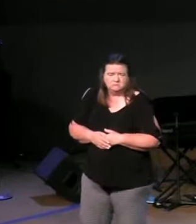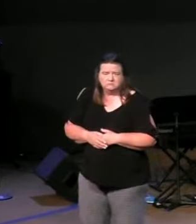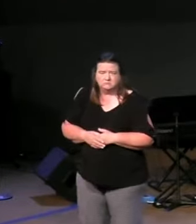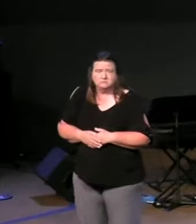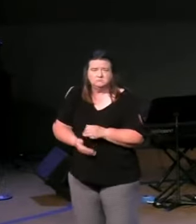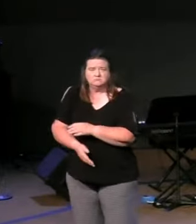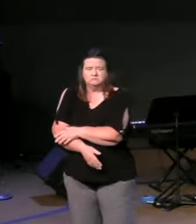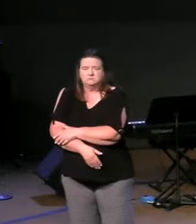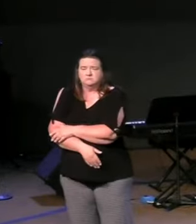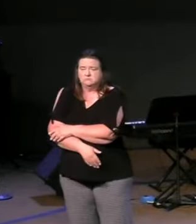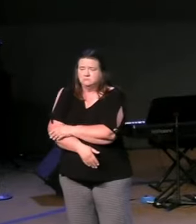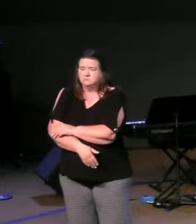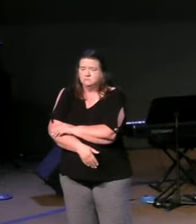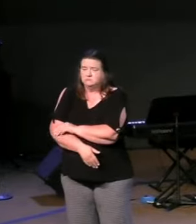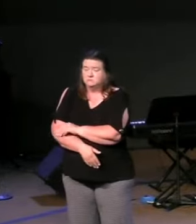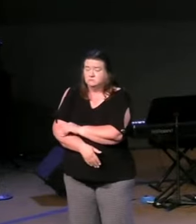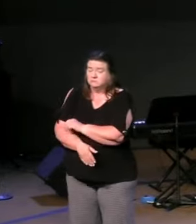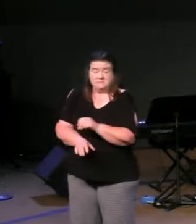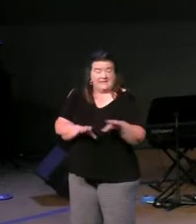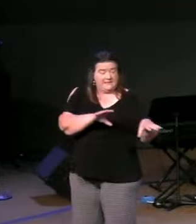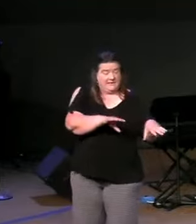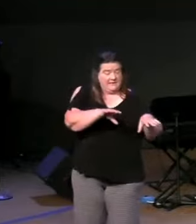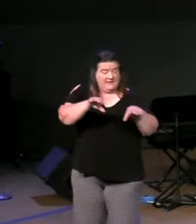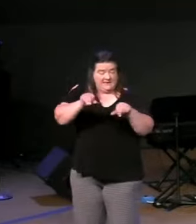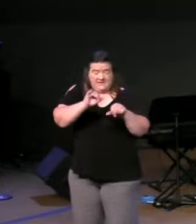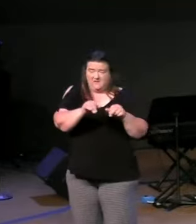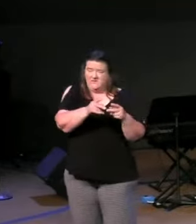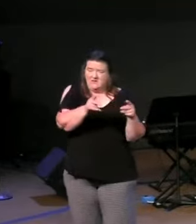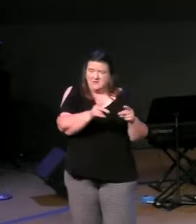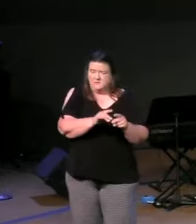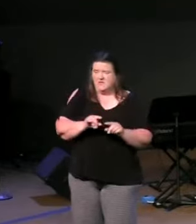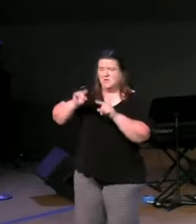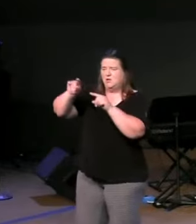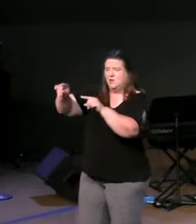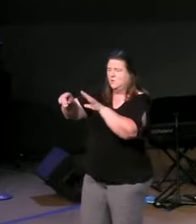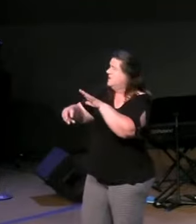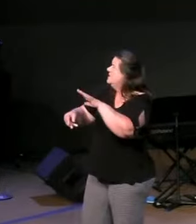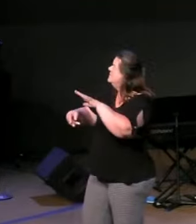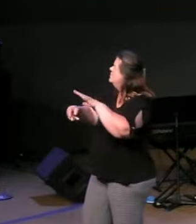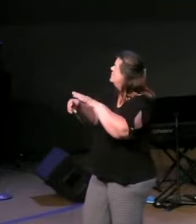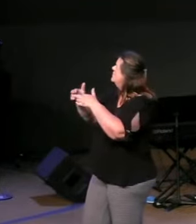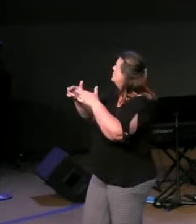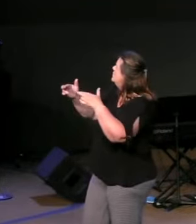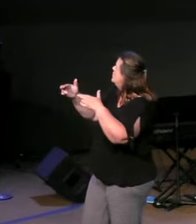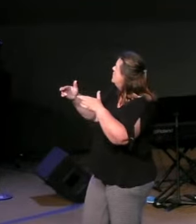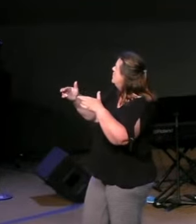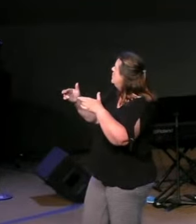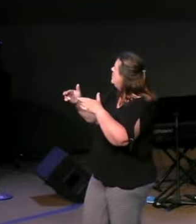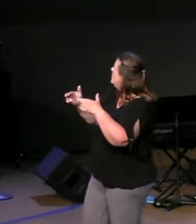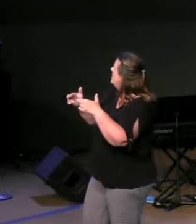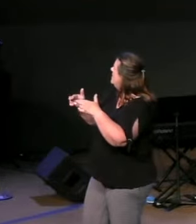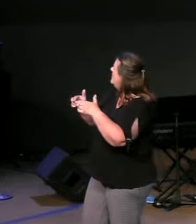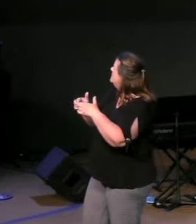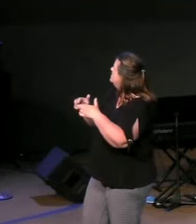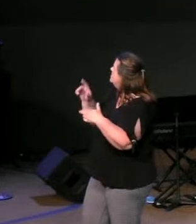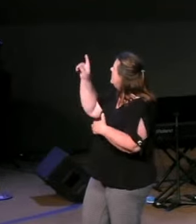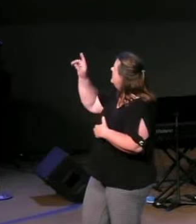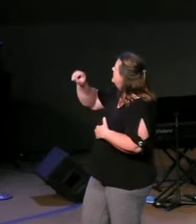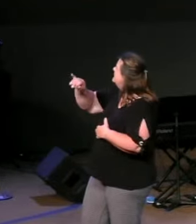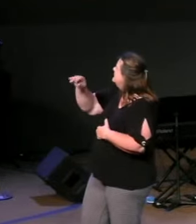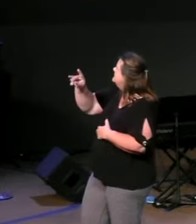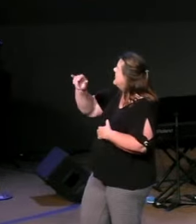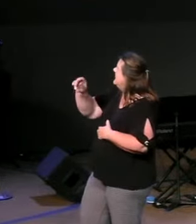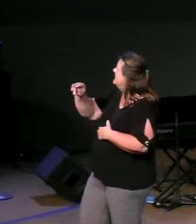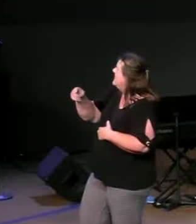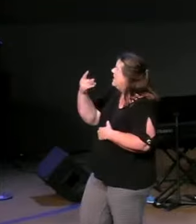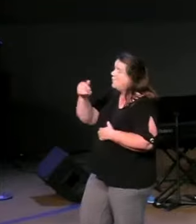that place, Jesus withdrew to the region of Tyre and Sidon. A Canaanite woman from that vicinity came to him,